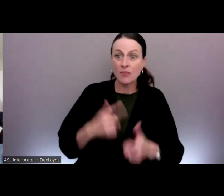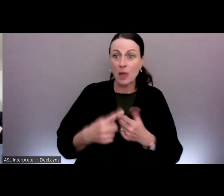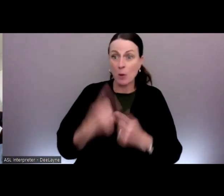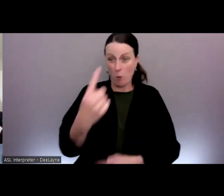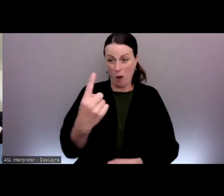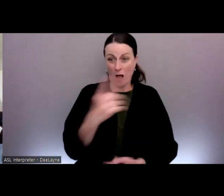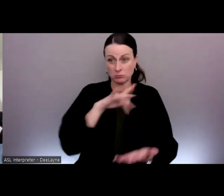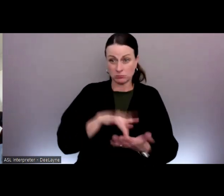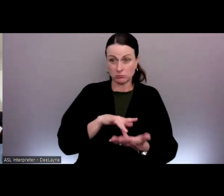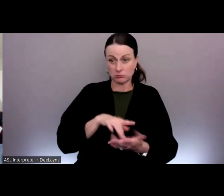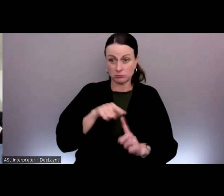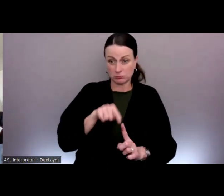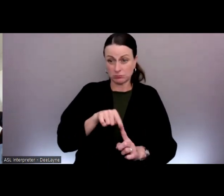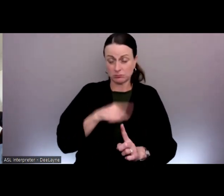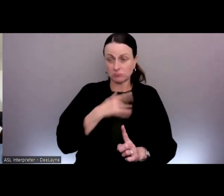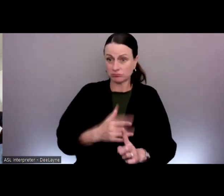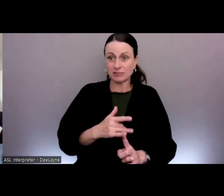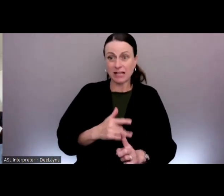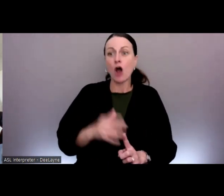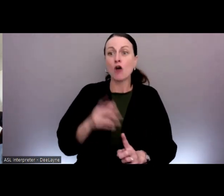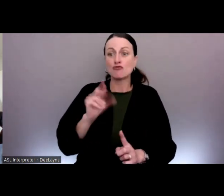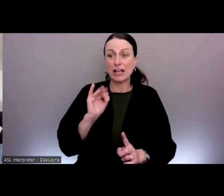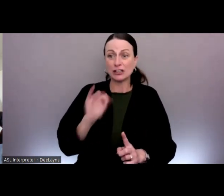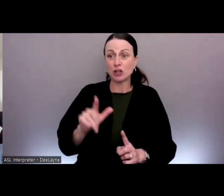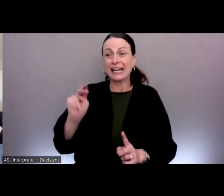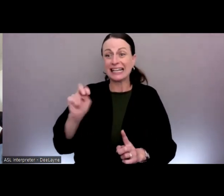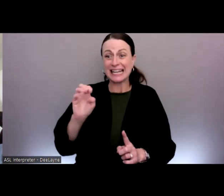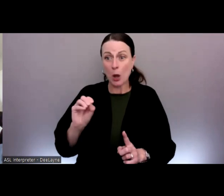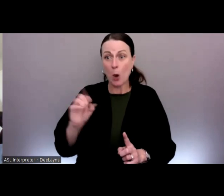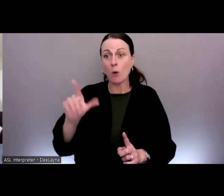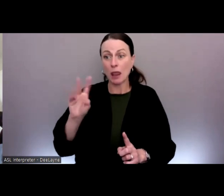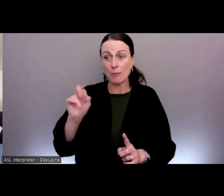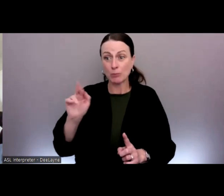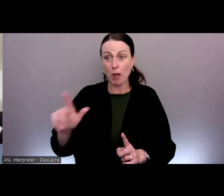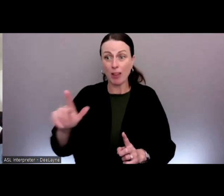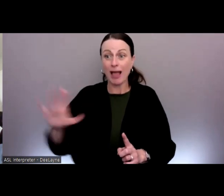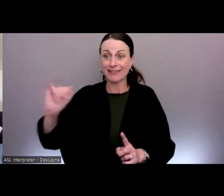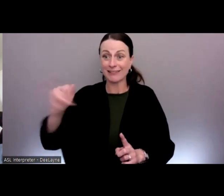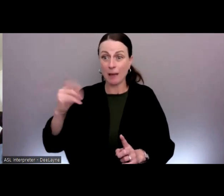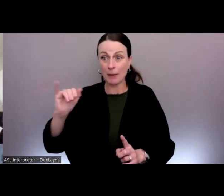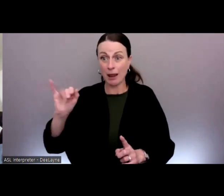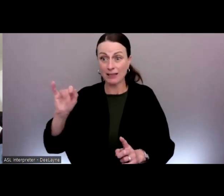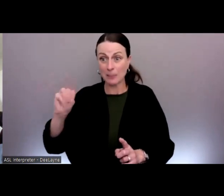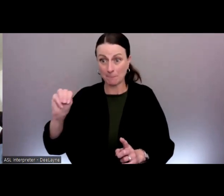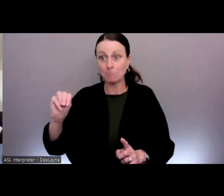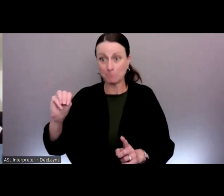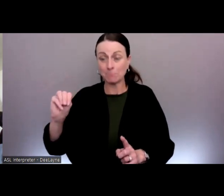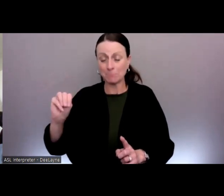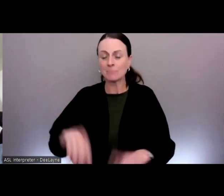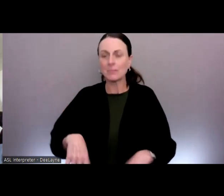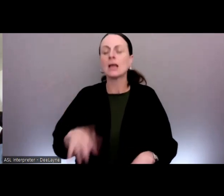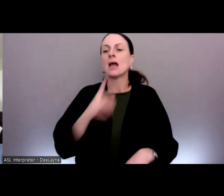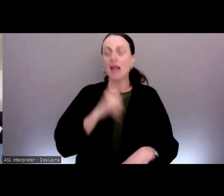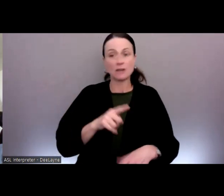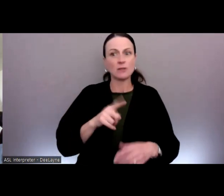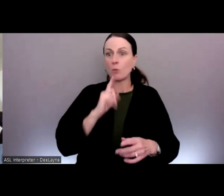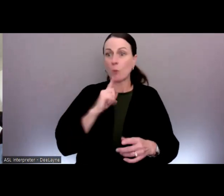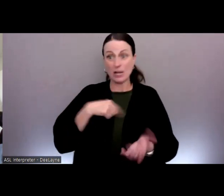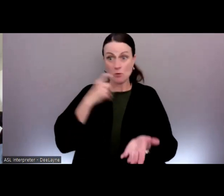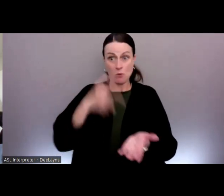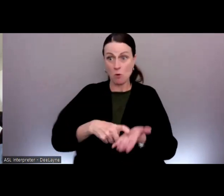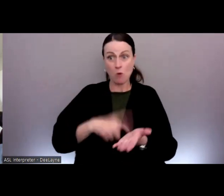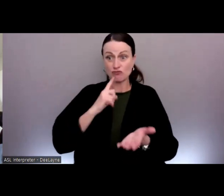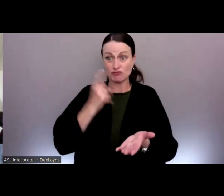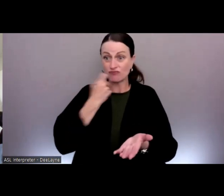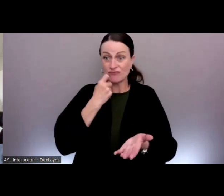characteristics of racial neoliberal capitalism and the universities we now find ourselves in. As Ronaldo Walcott has recently noted, while we're